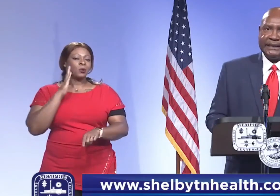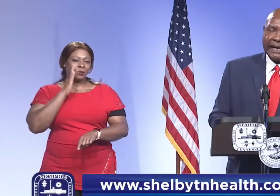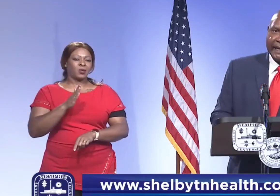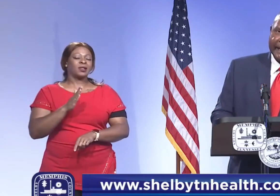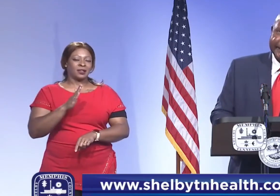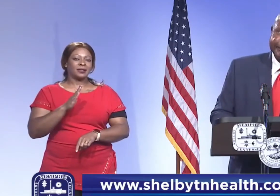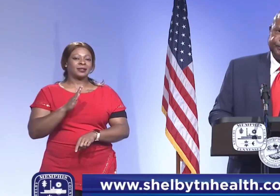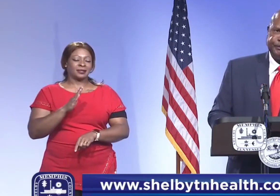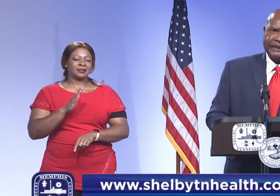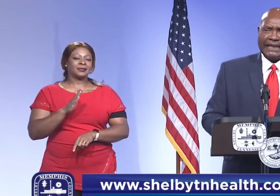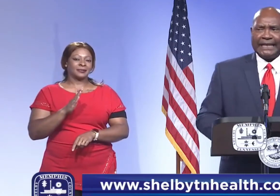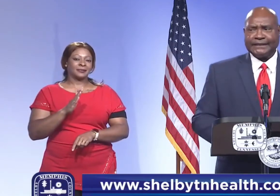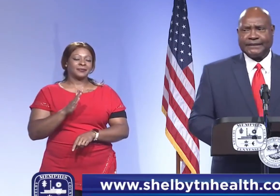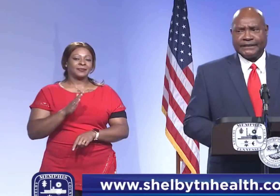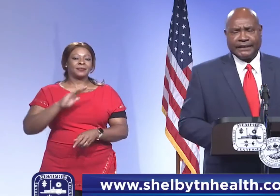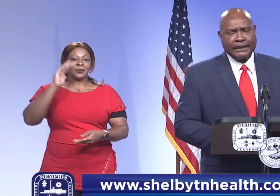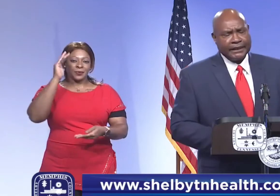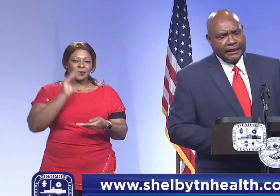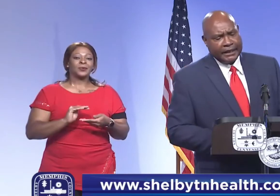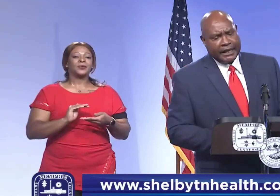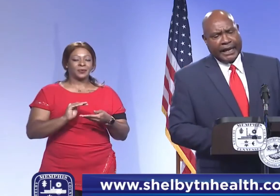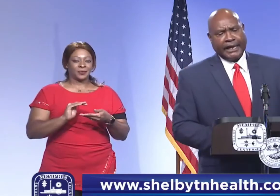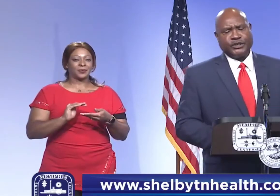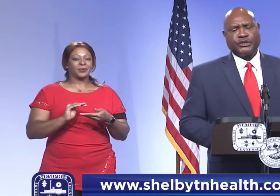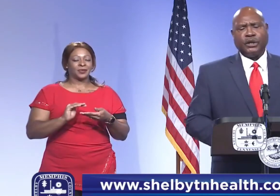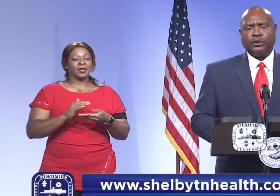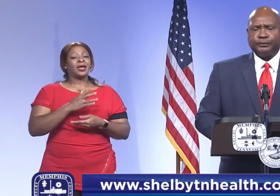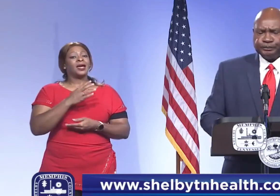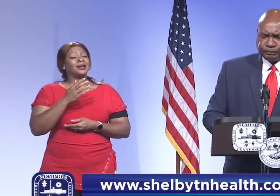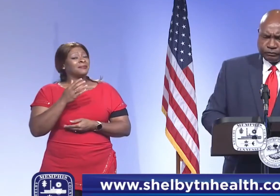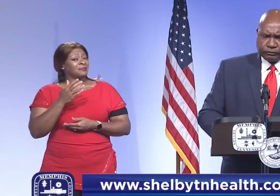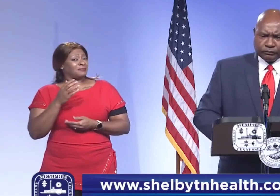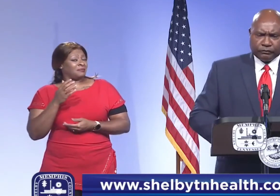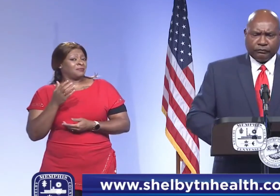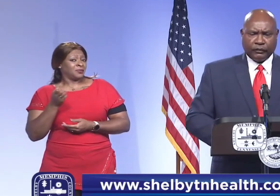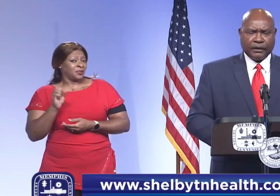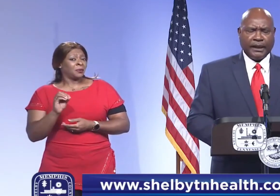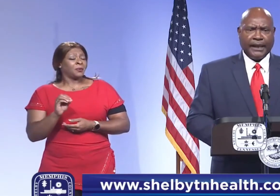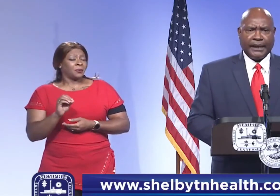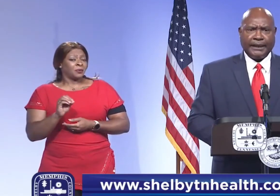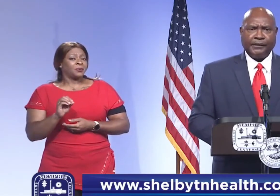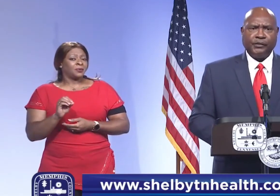be lessened. And so